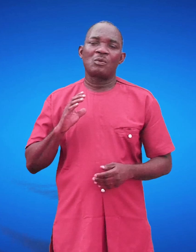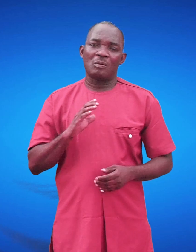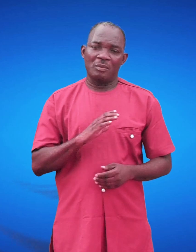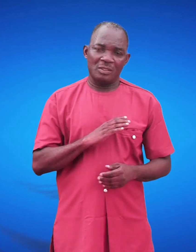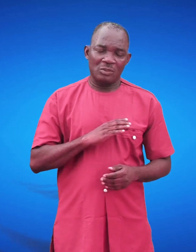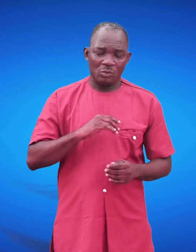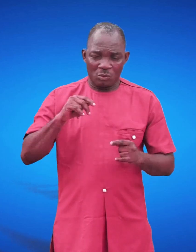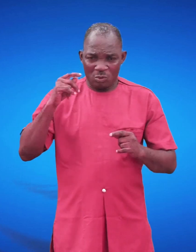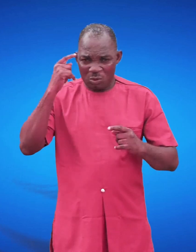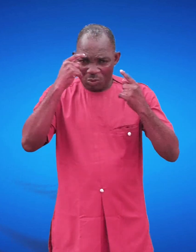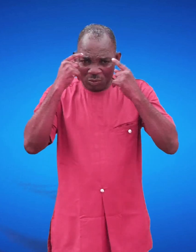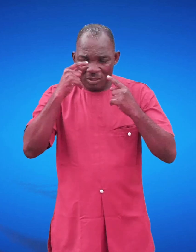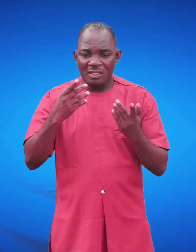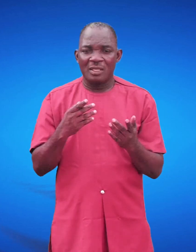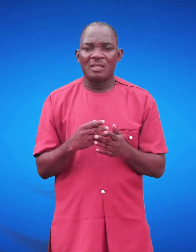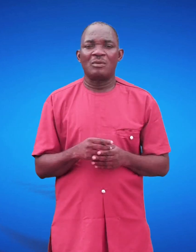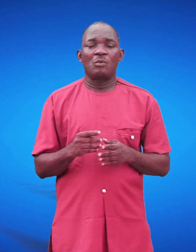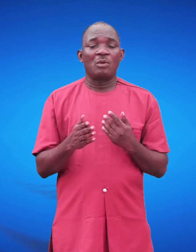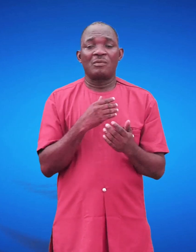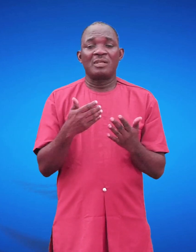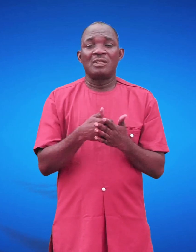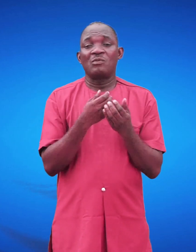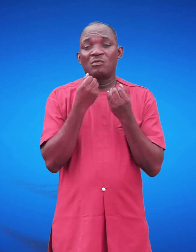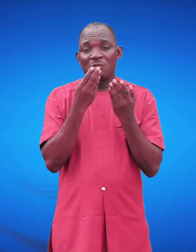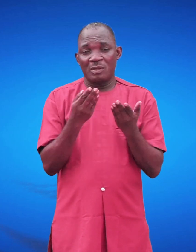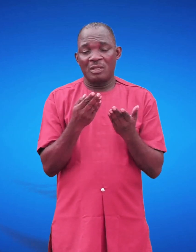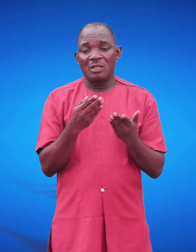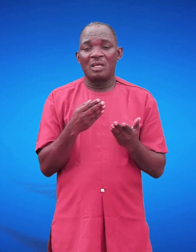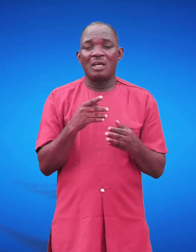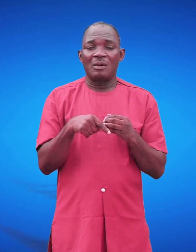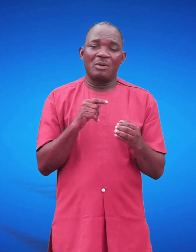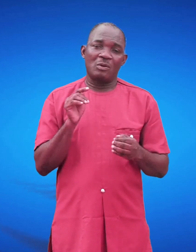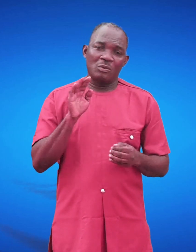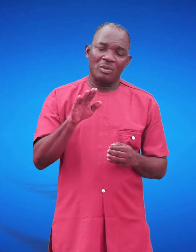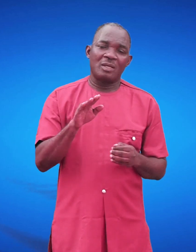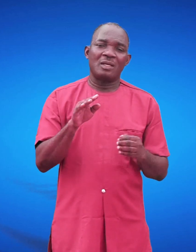consideration any new information related to the case.